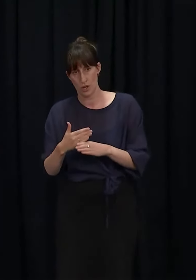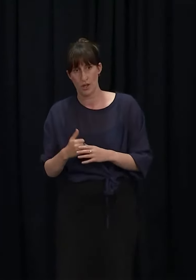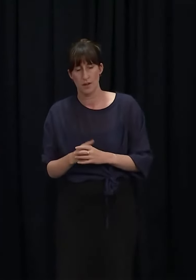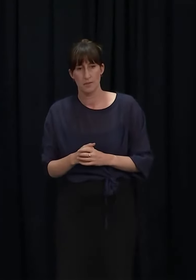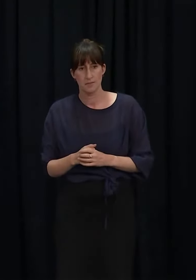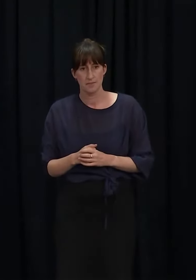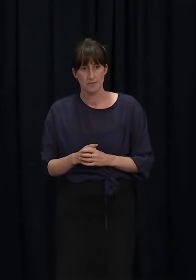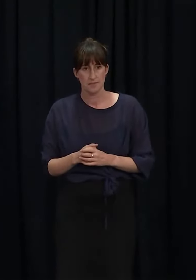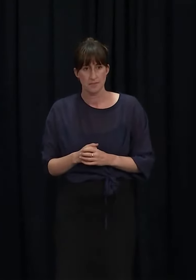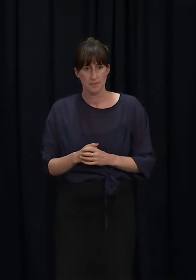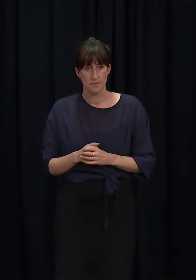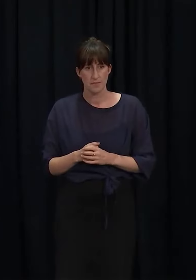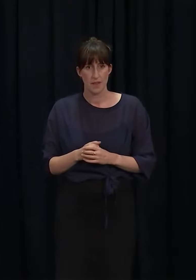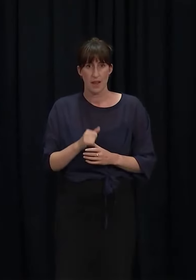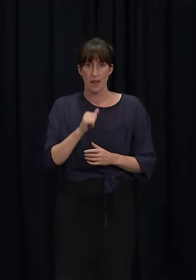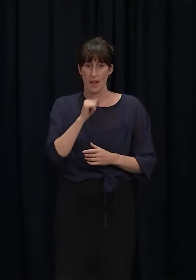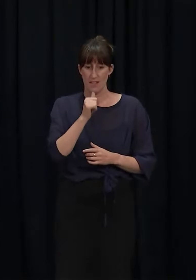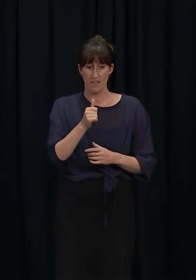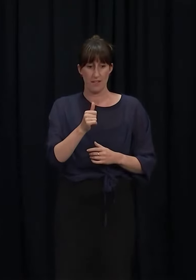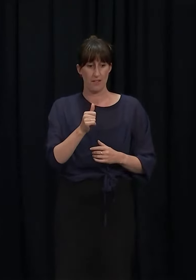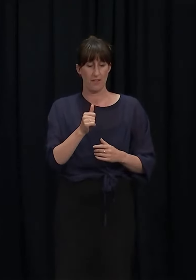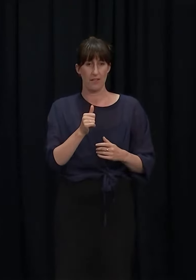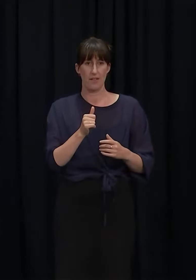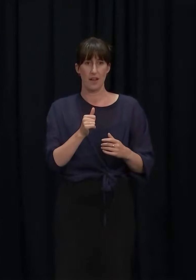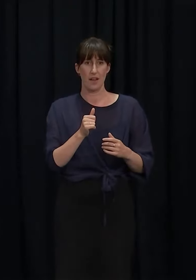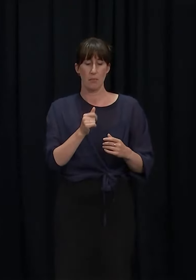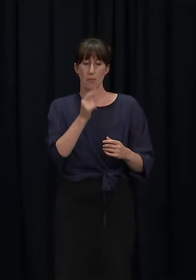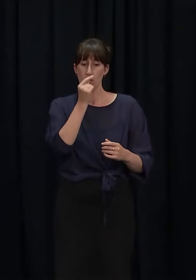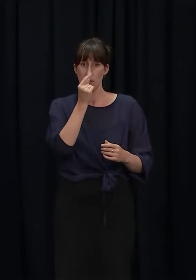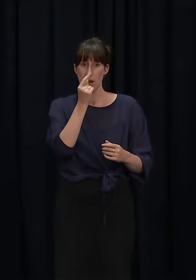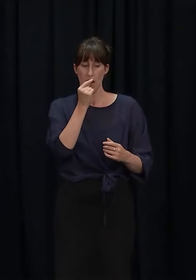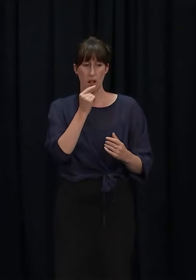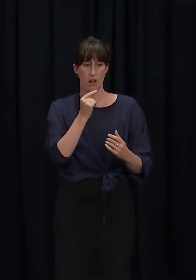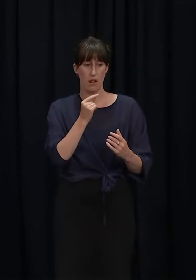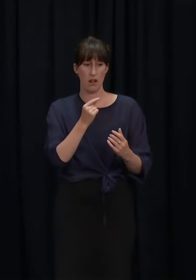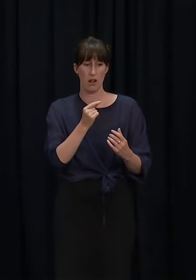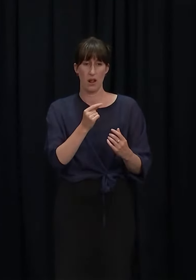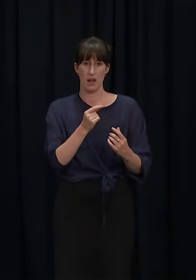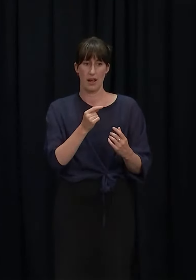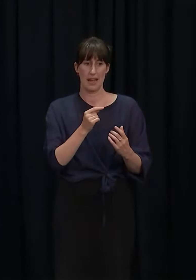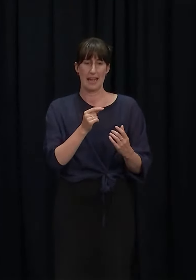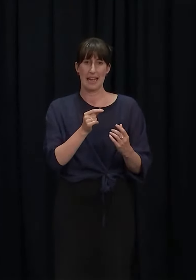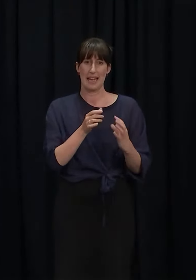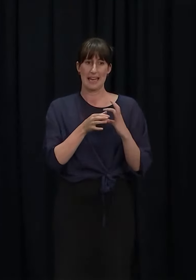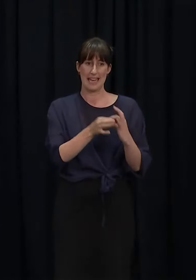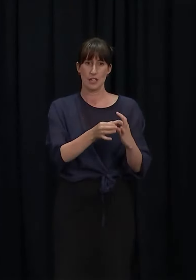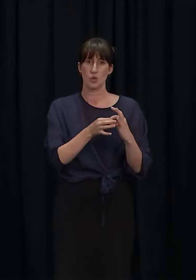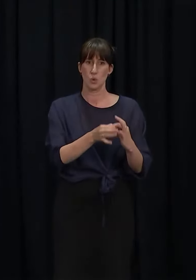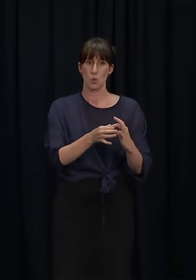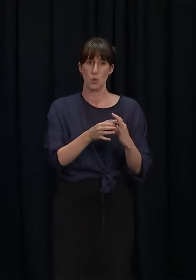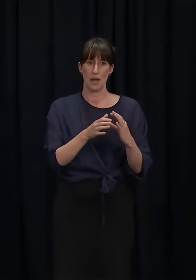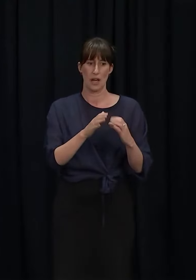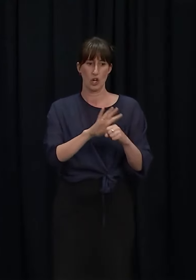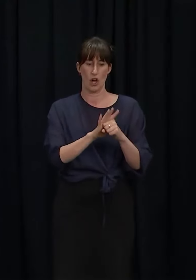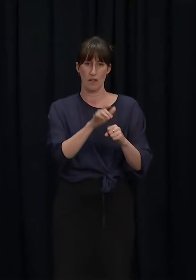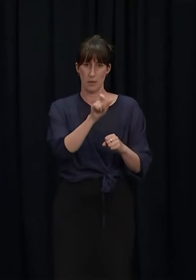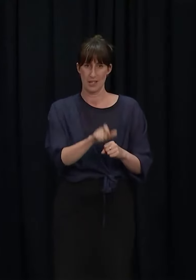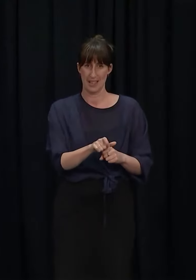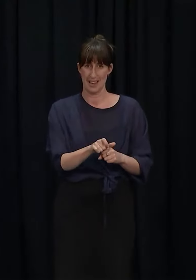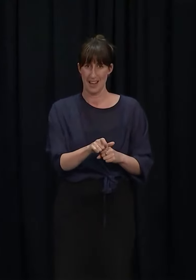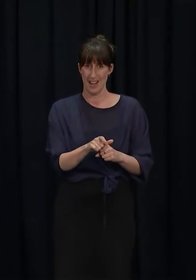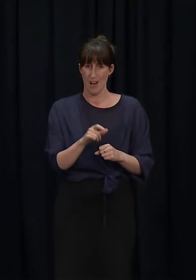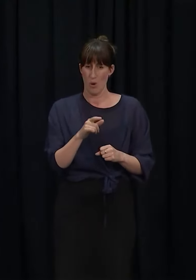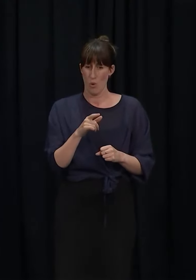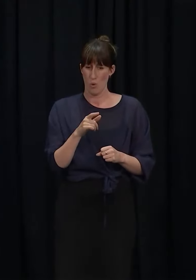work when there has been an exposure event, are you just throwing those critical workers under the bus by sending them back to a place that is potentially they